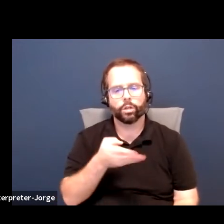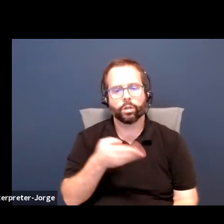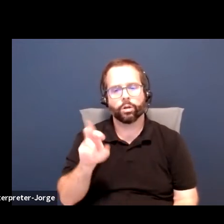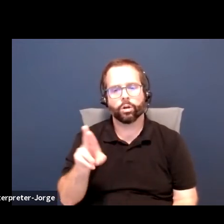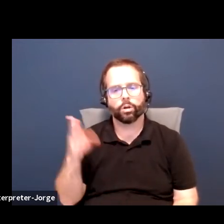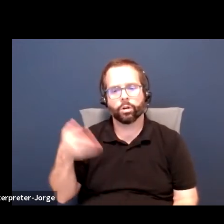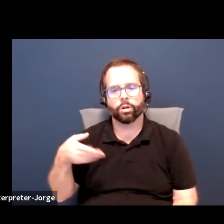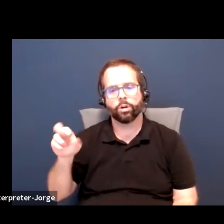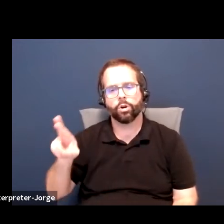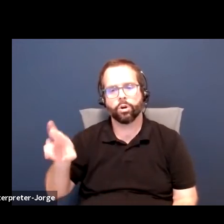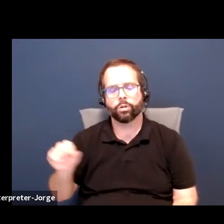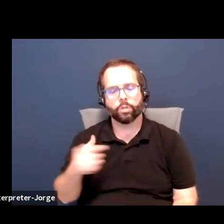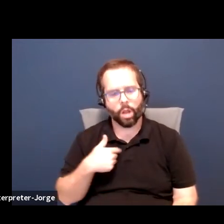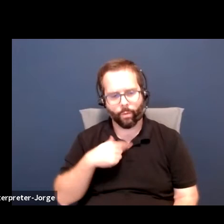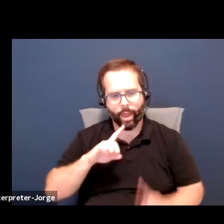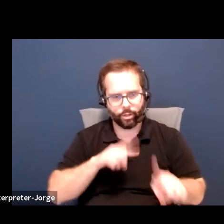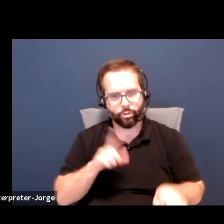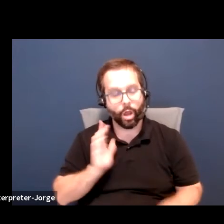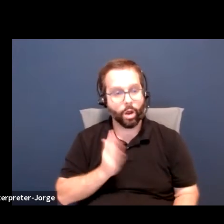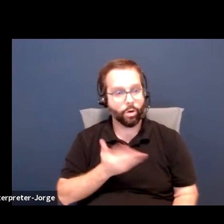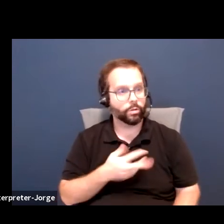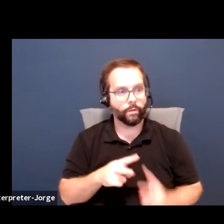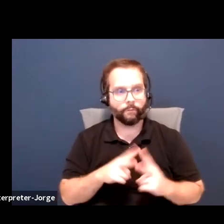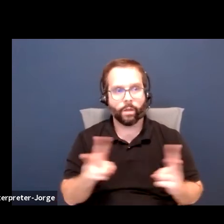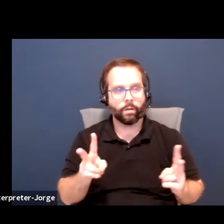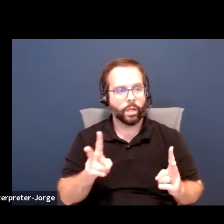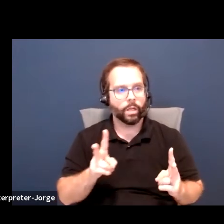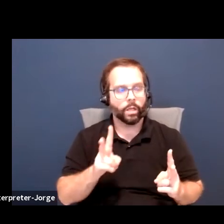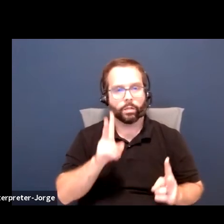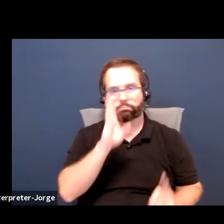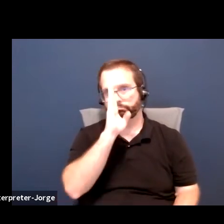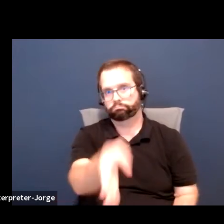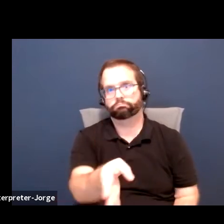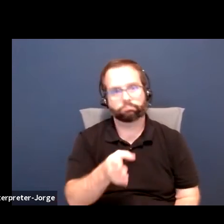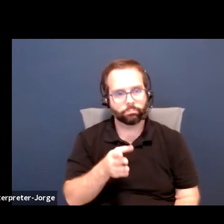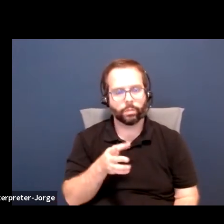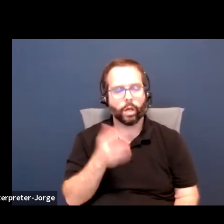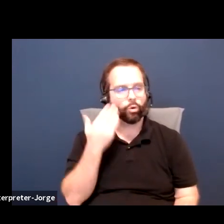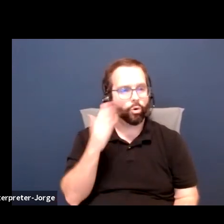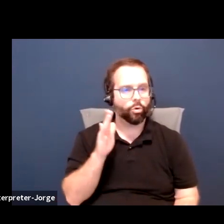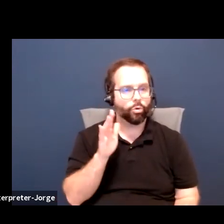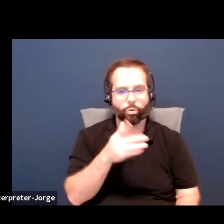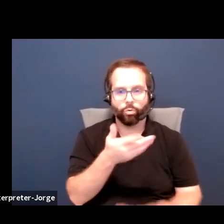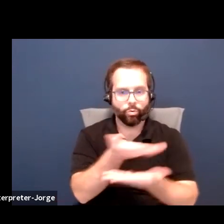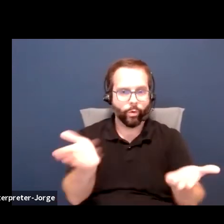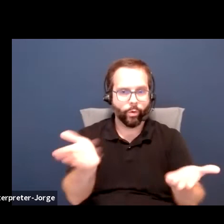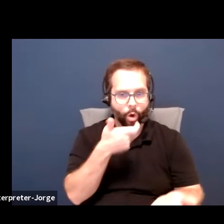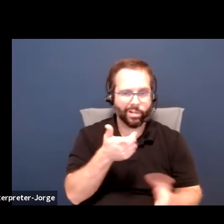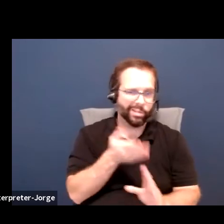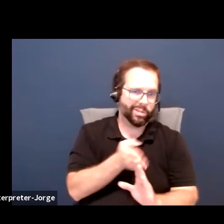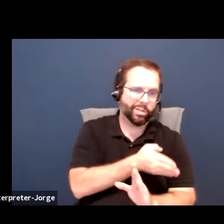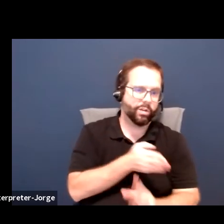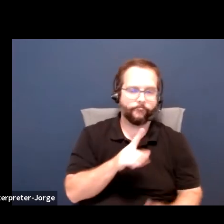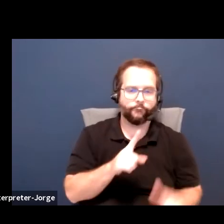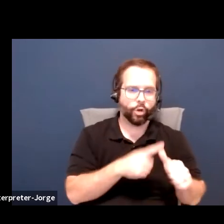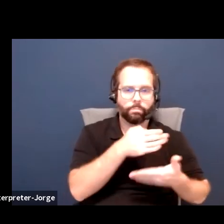pretty straightforward. So I don't know how many of you were in part 1 of the presentation where we're talking about identifying the gap.